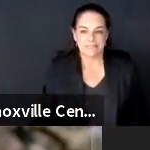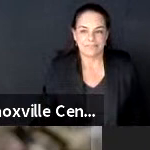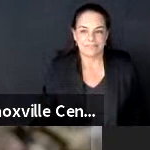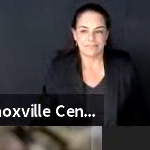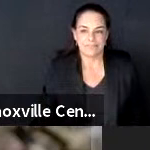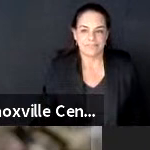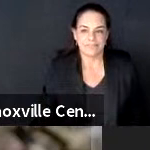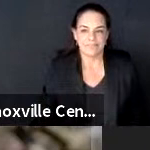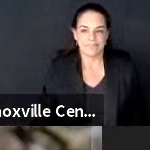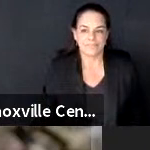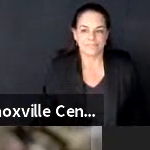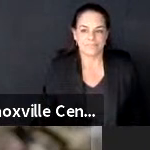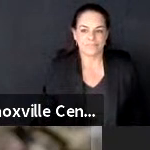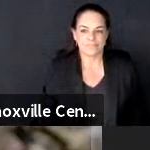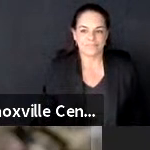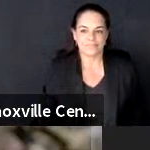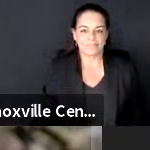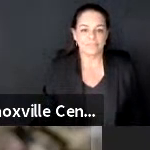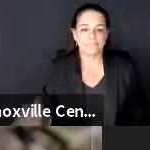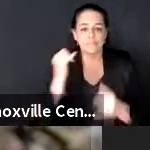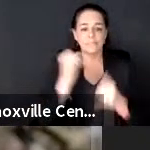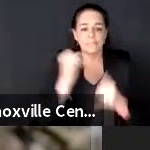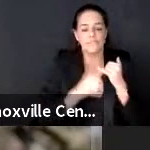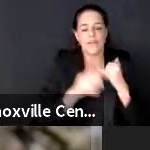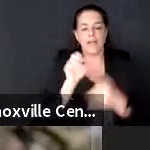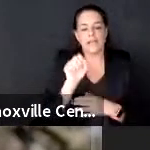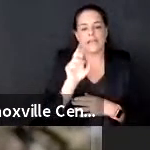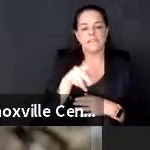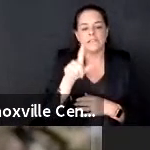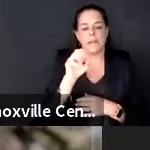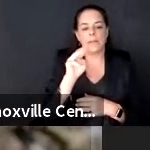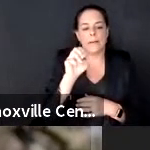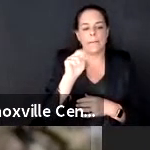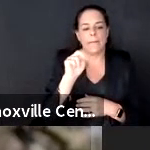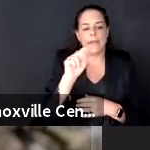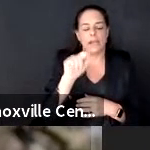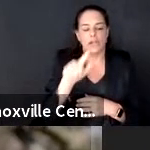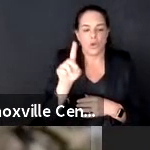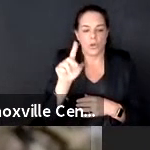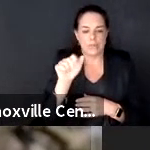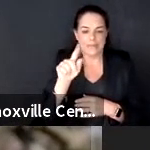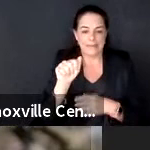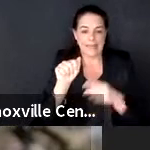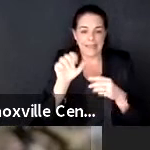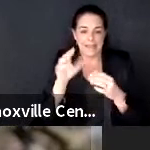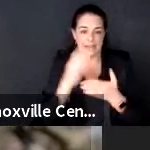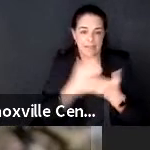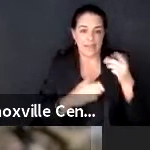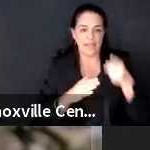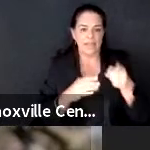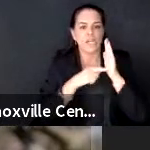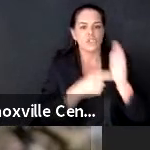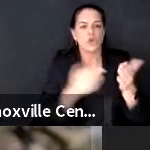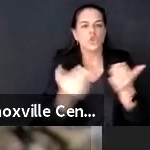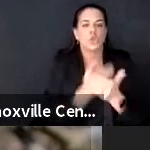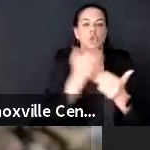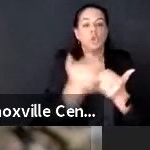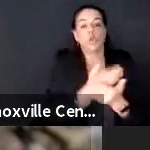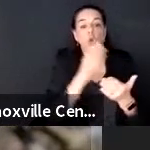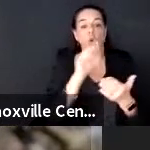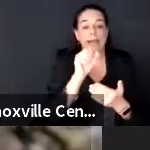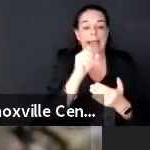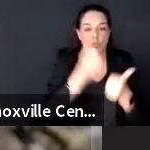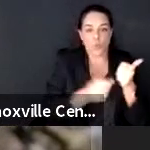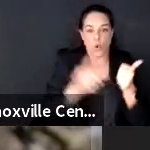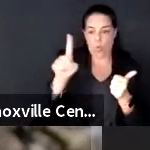Finally, under our supplemental data section, the first chart shows new daily COVID cases per 100,000 population. As of